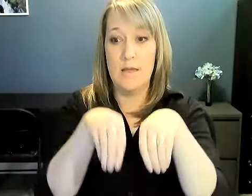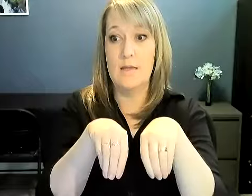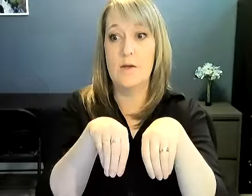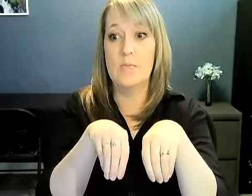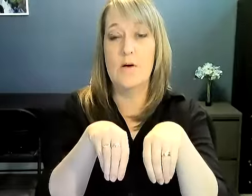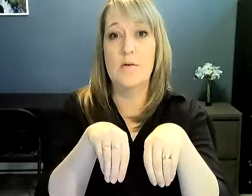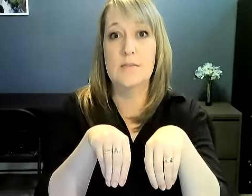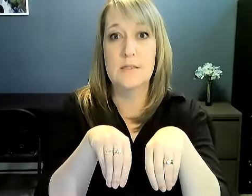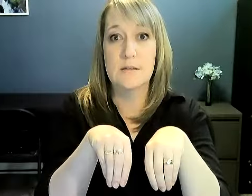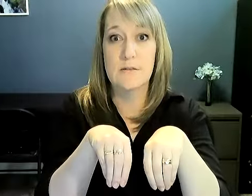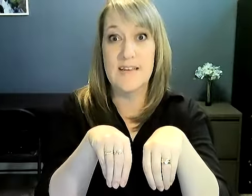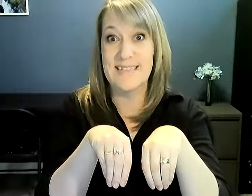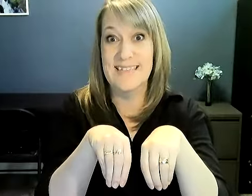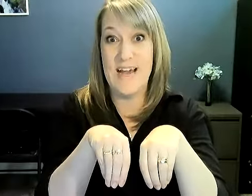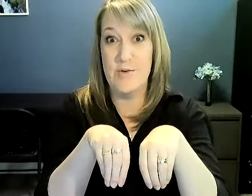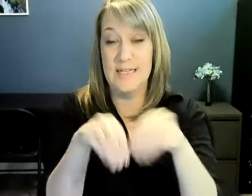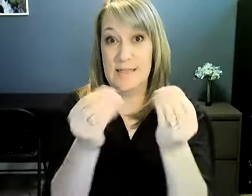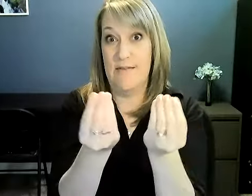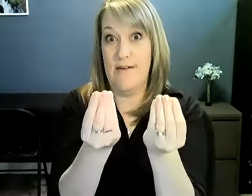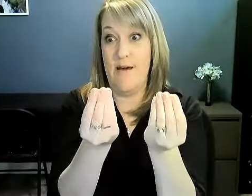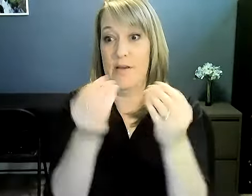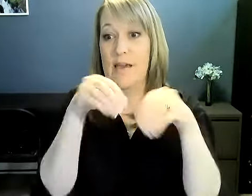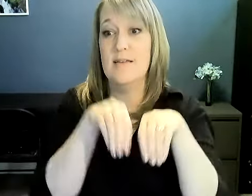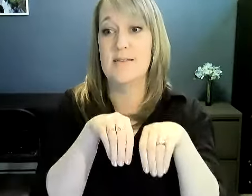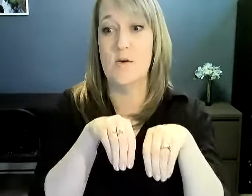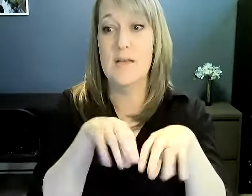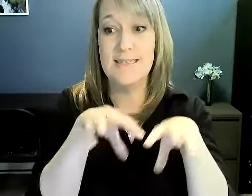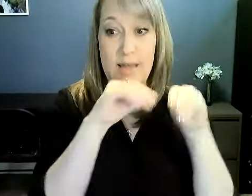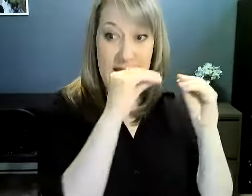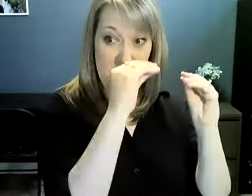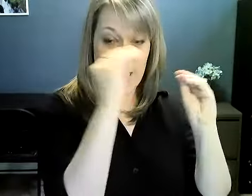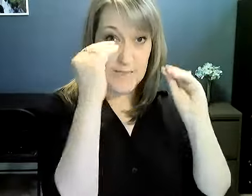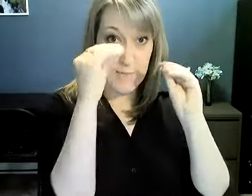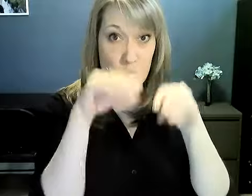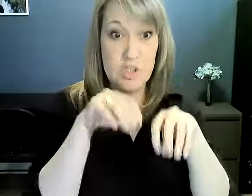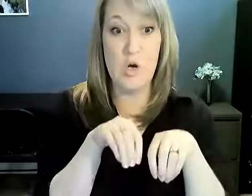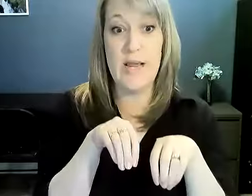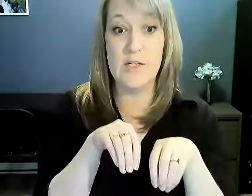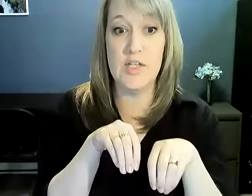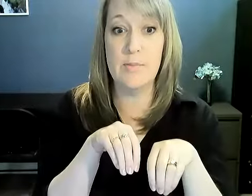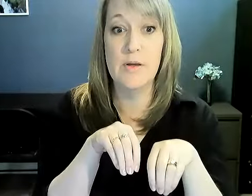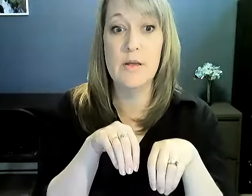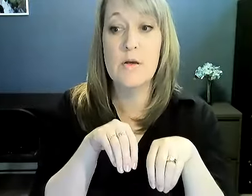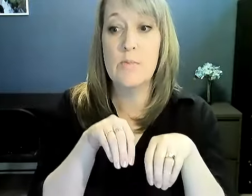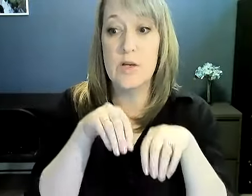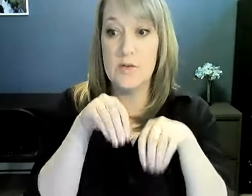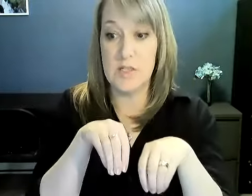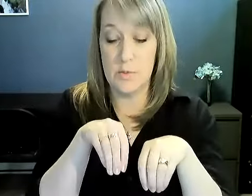only your palms face down instead of up. Okay, so same hand shape, same squished O hand shape, but you start with your